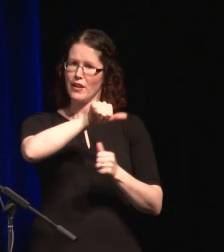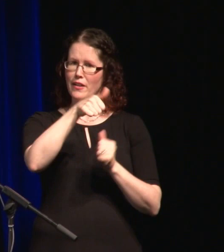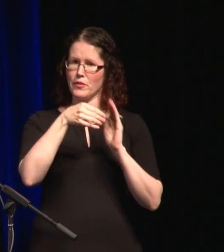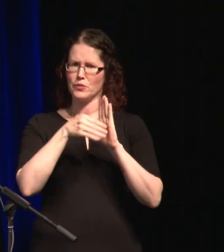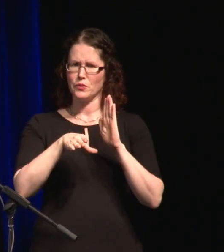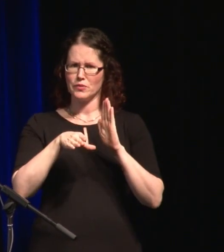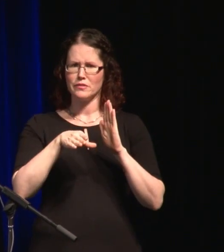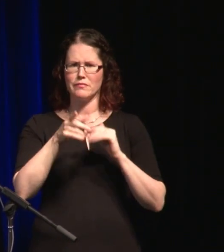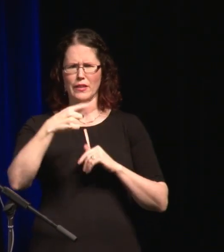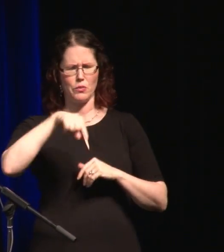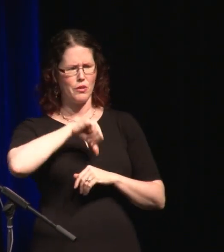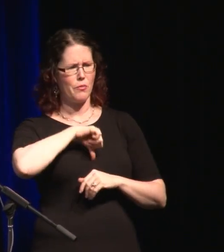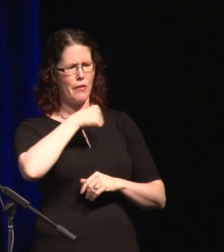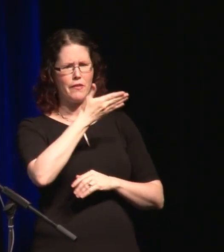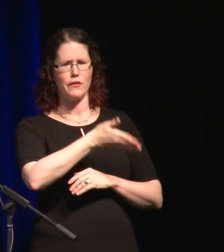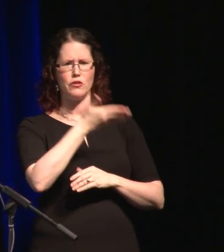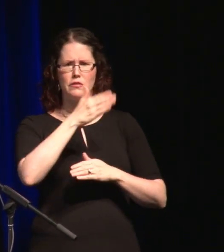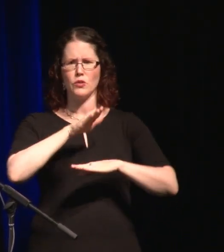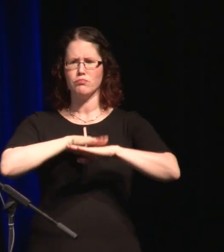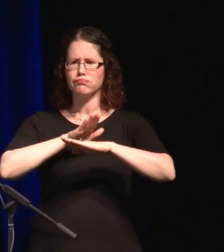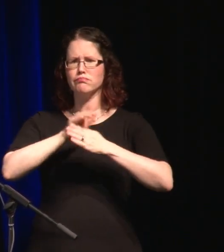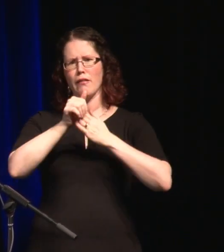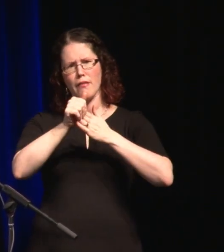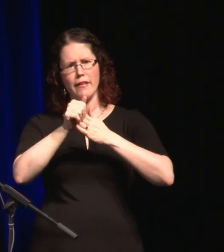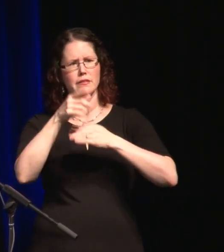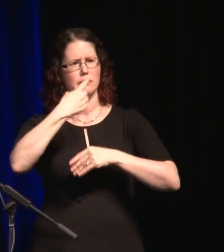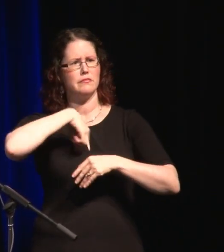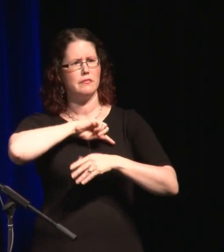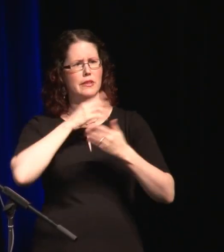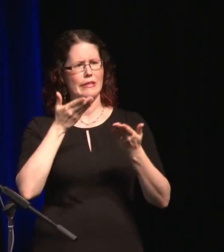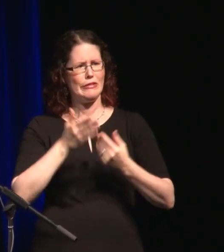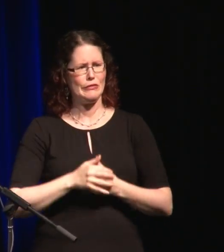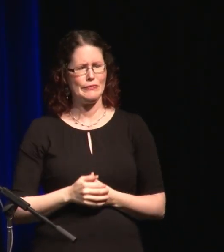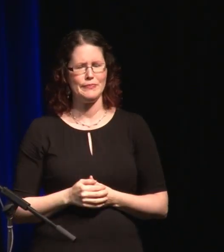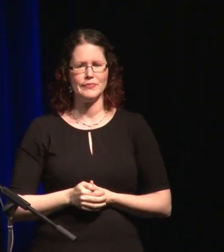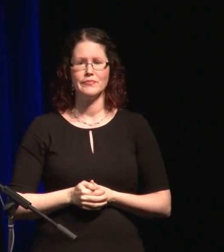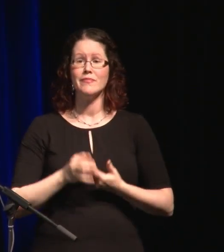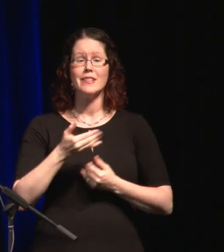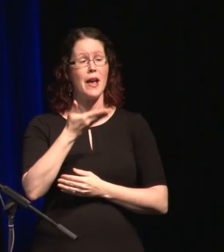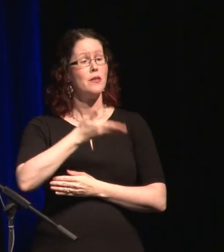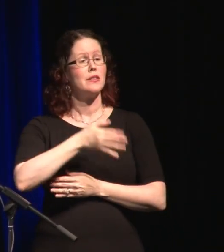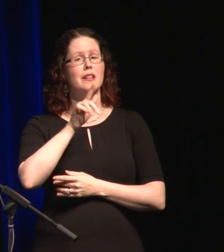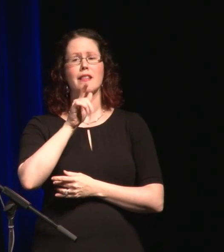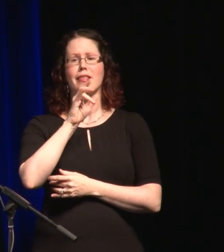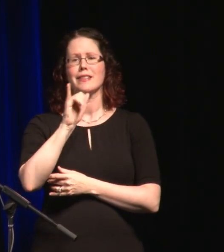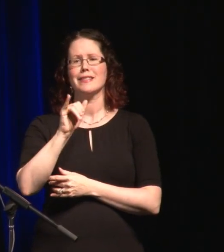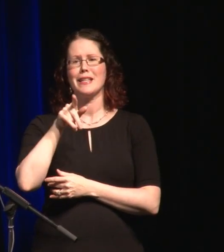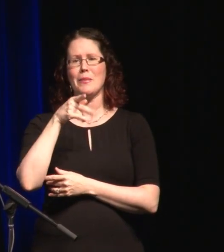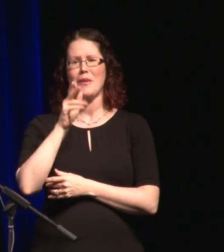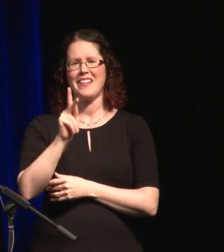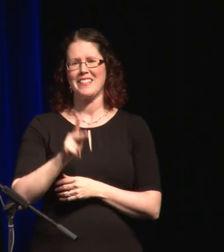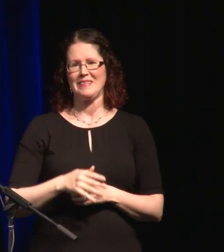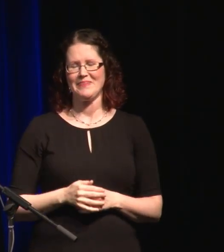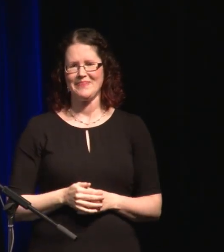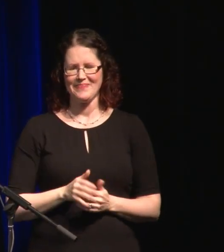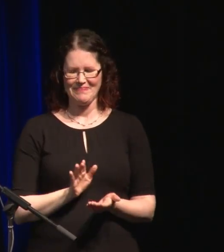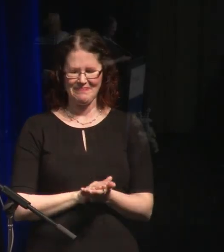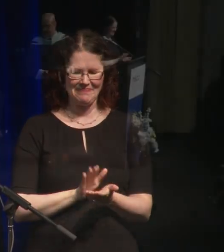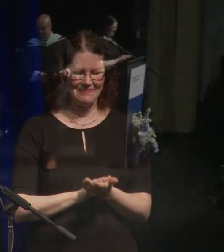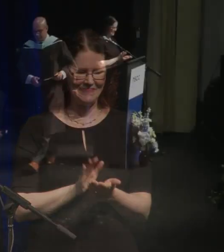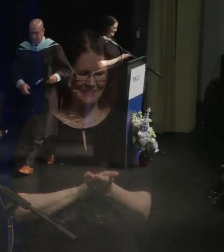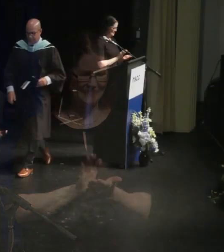she has received at Marconi campus. It is without further ado, I present you Lindsay Pink.